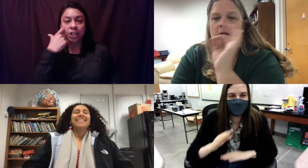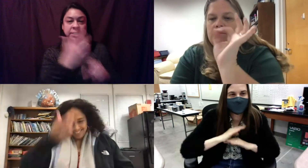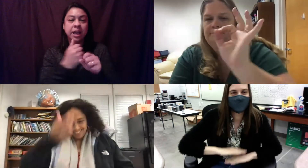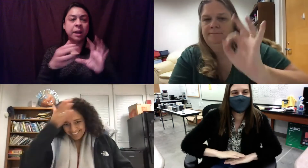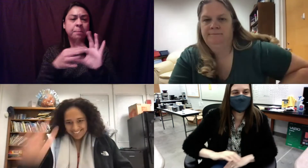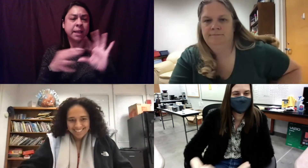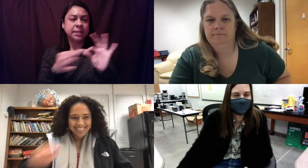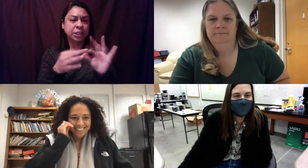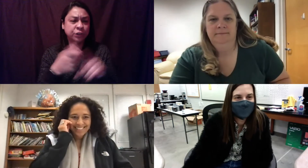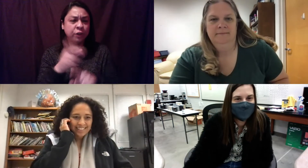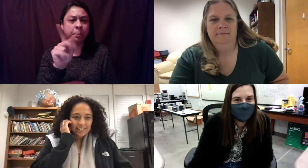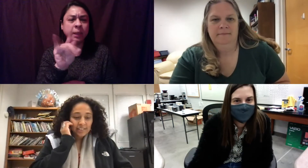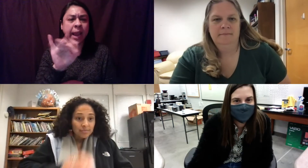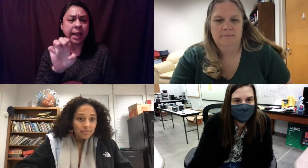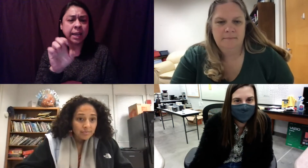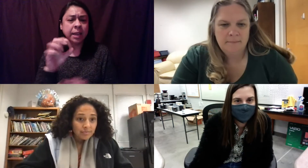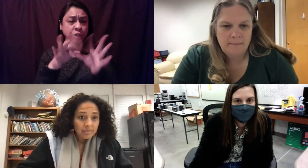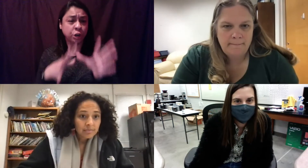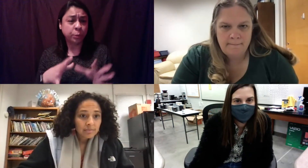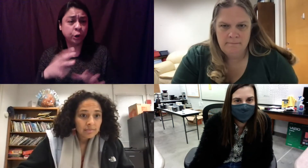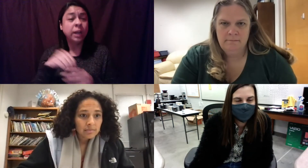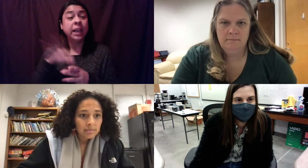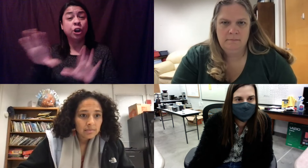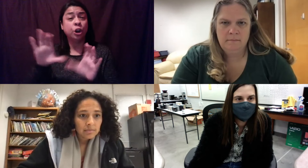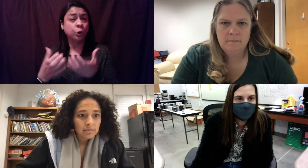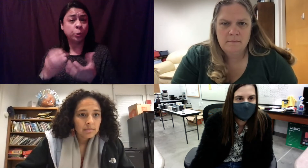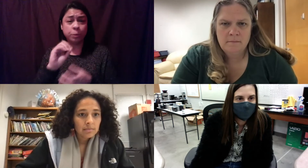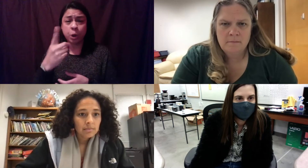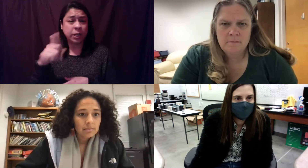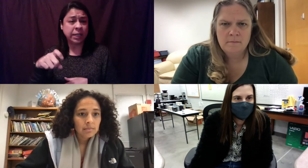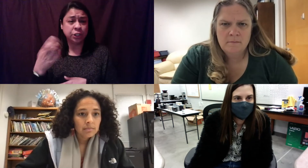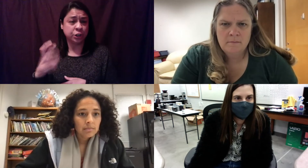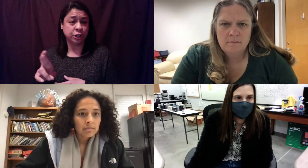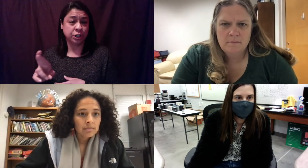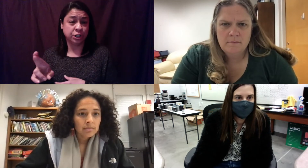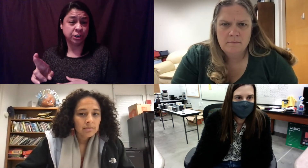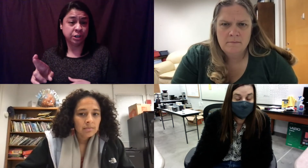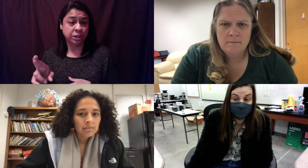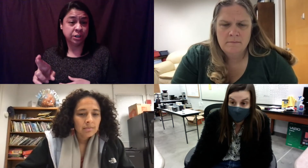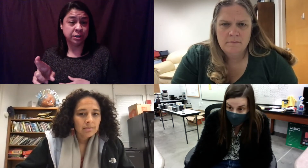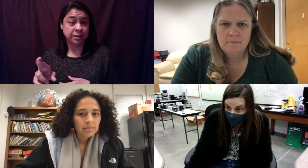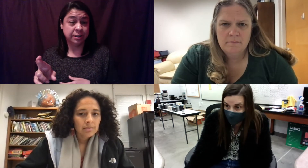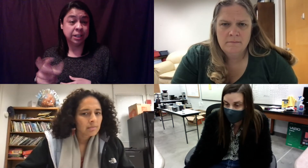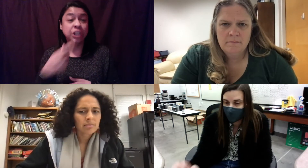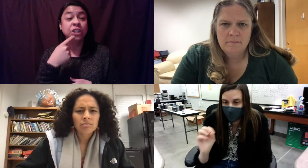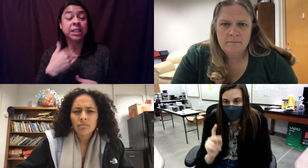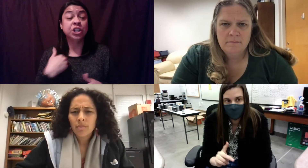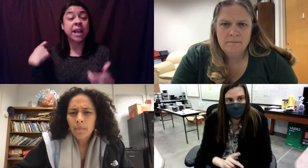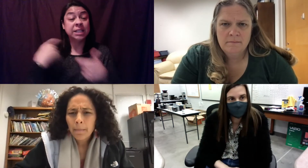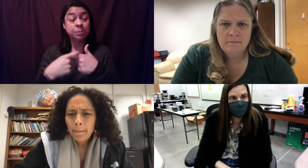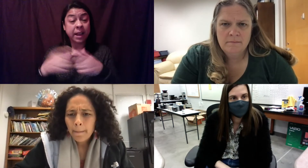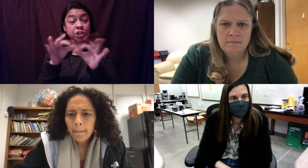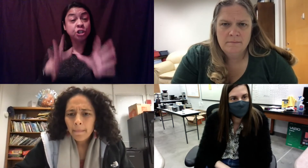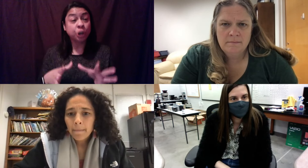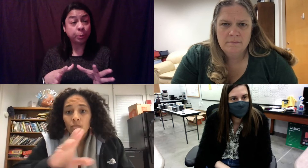I just got a message from Katie, interpreter. In her group, no one needs her. She says she